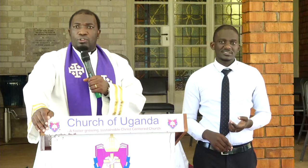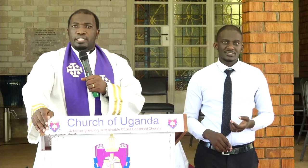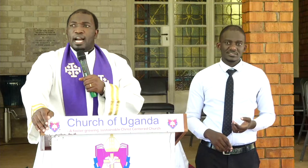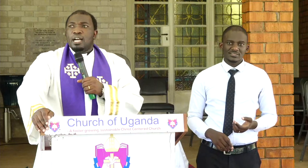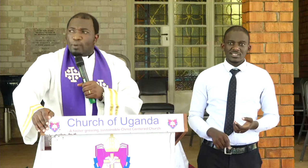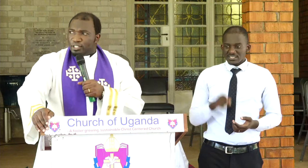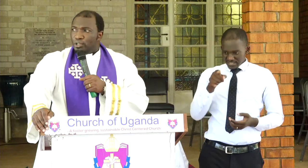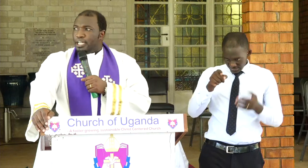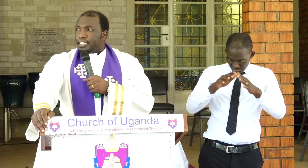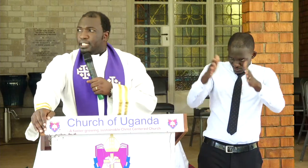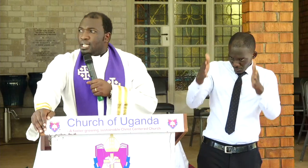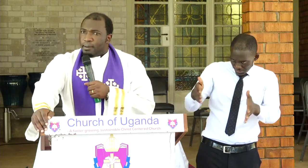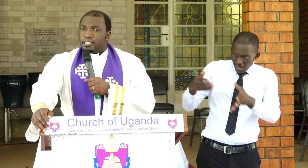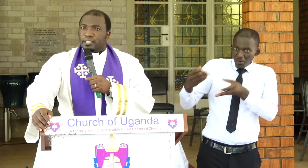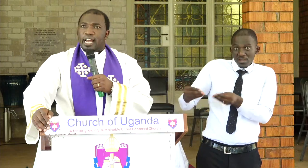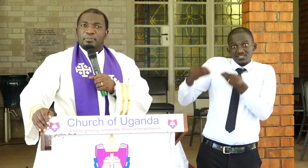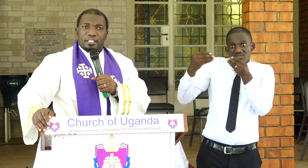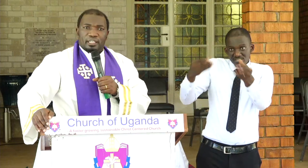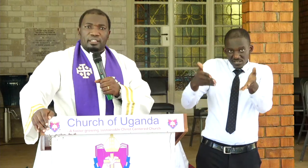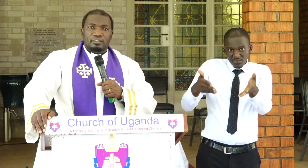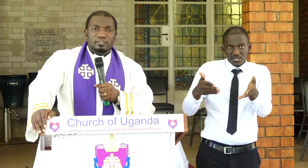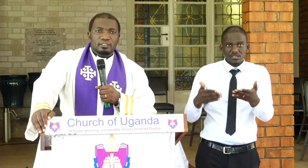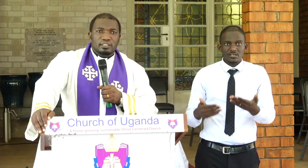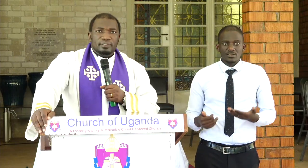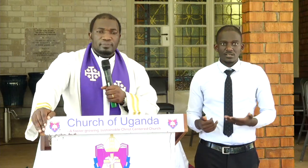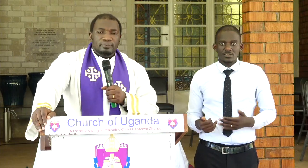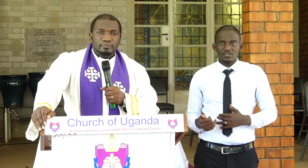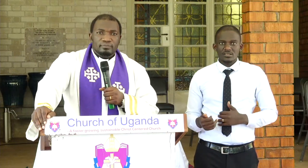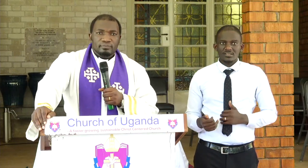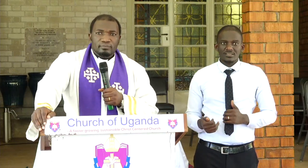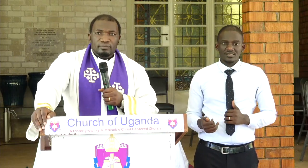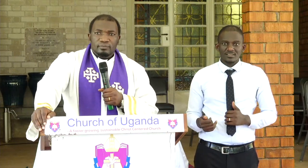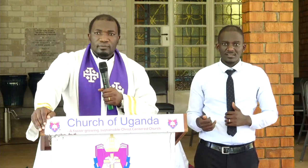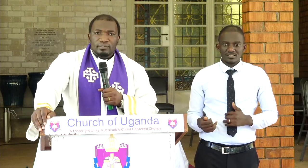This altar was donated by Chita Amirike.